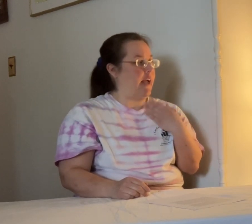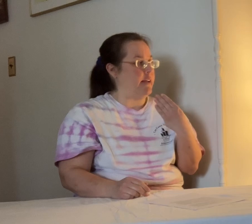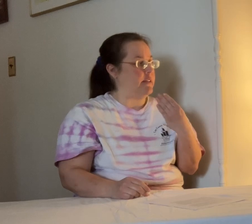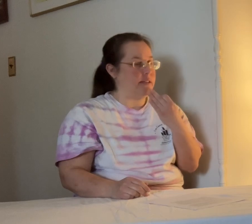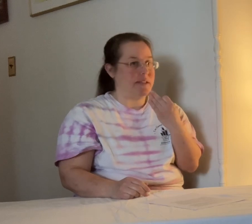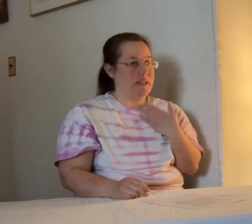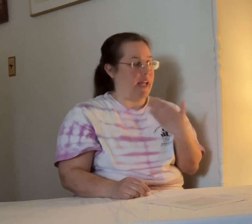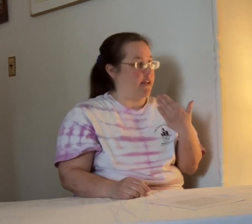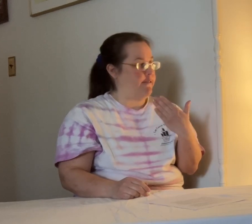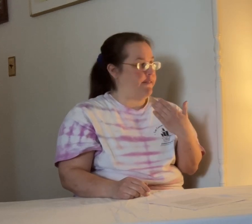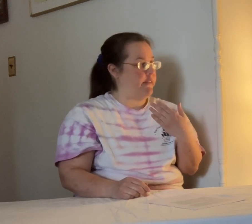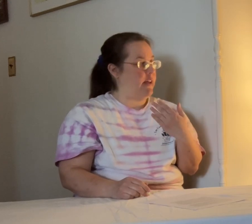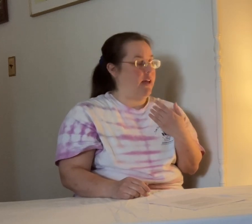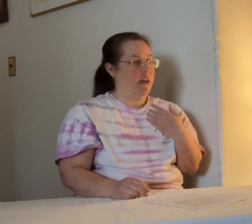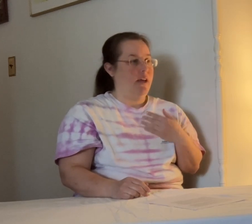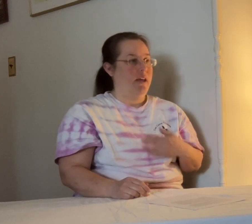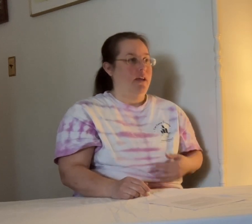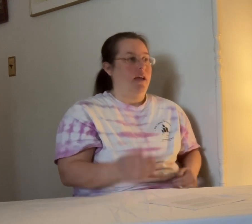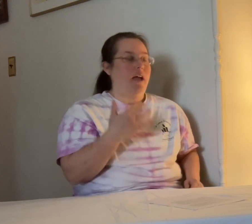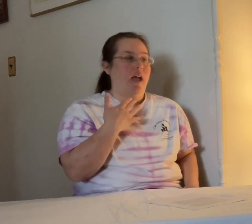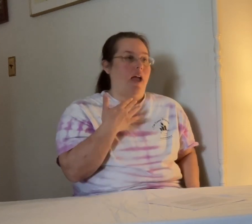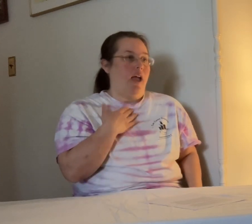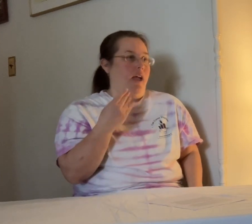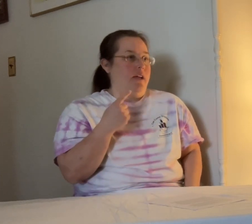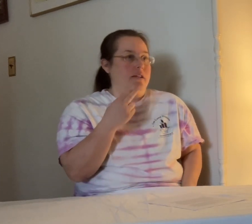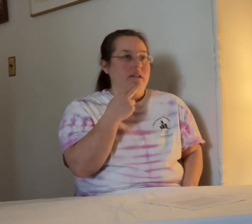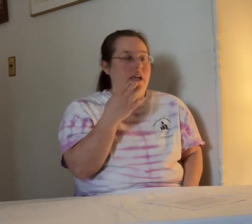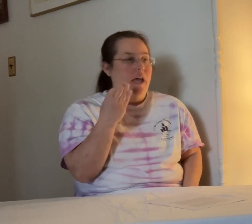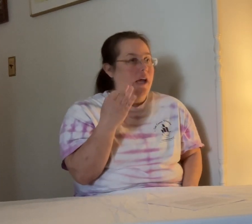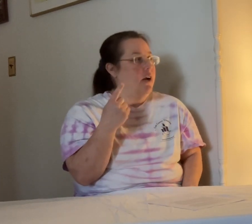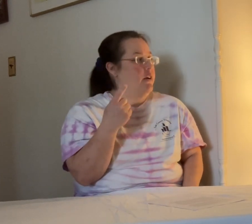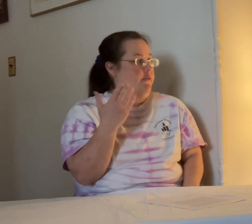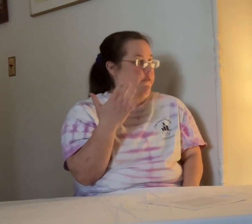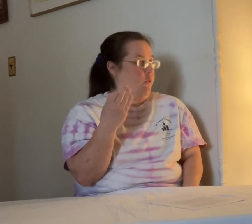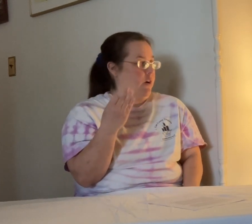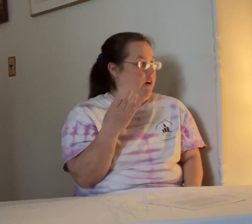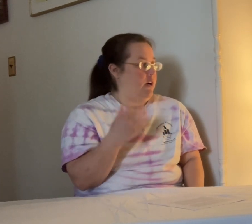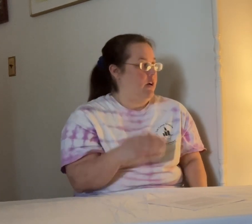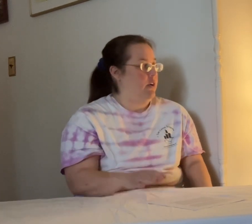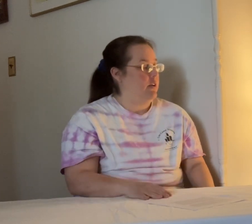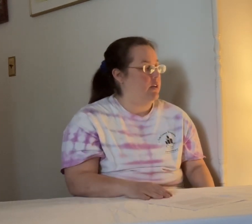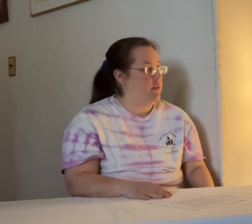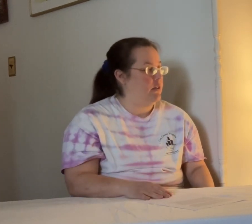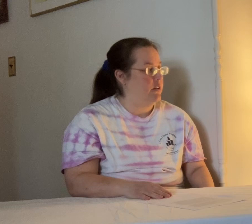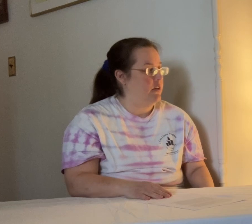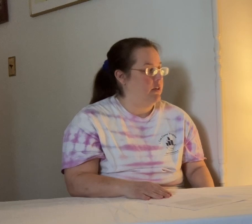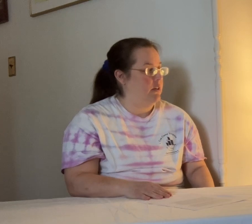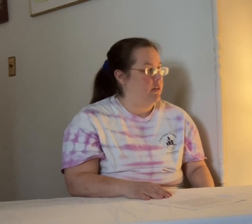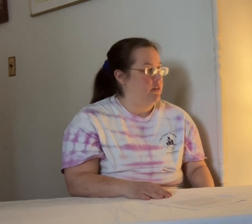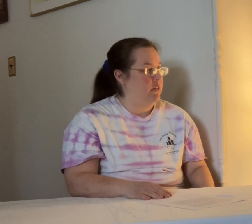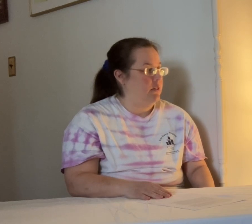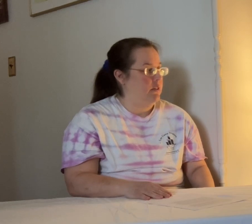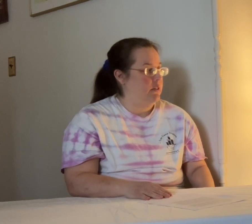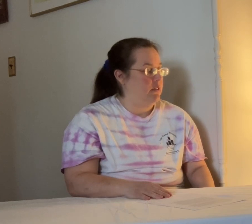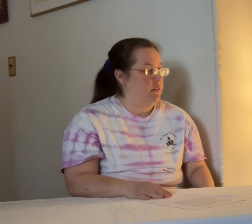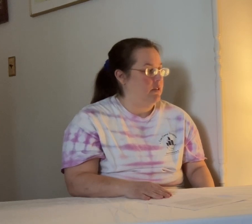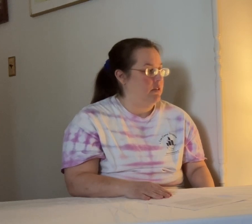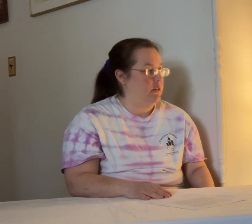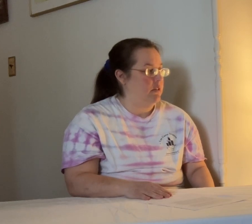and safe. Achieve their goals. And cared for. And be able to achieve their